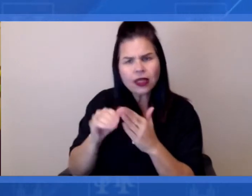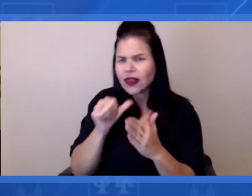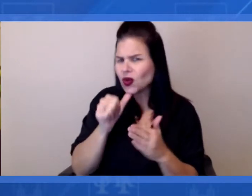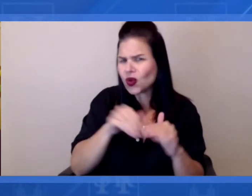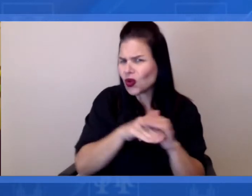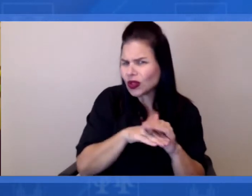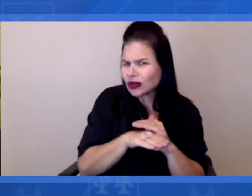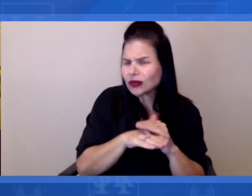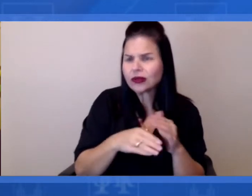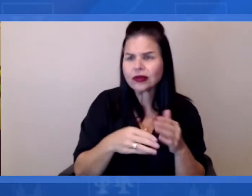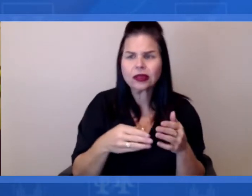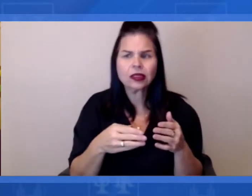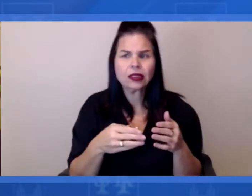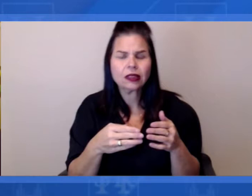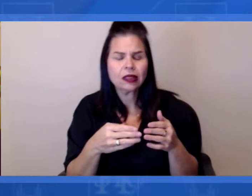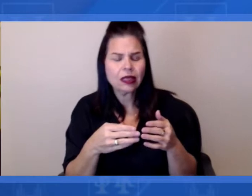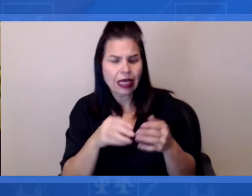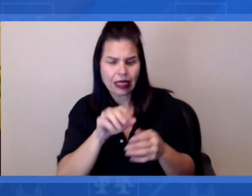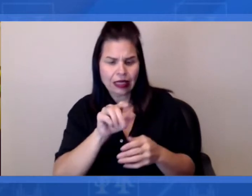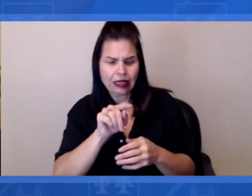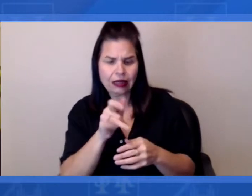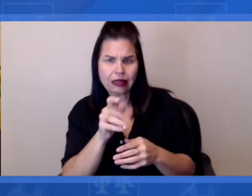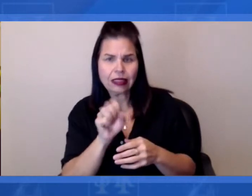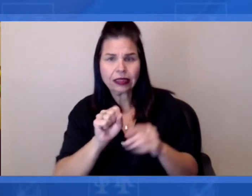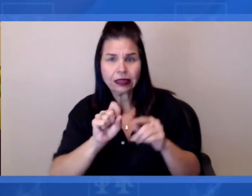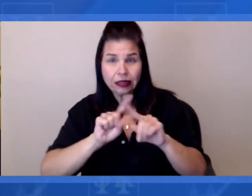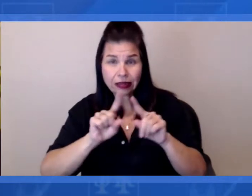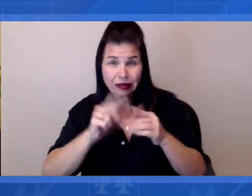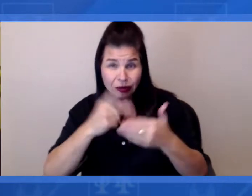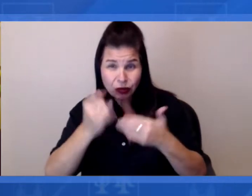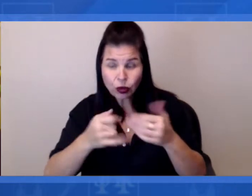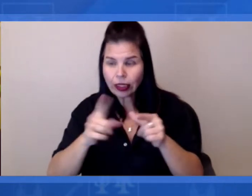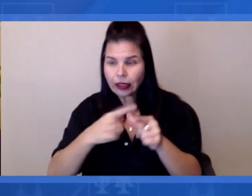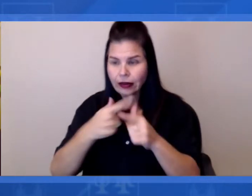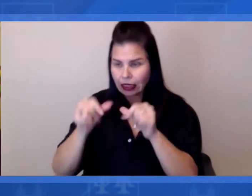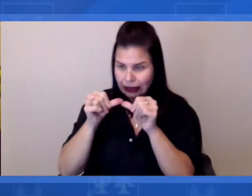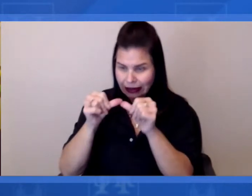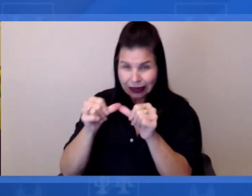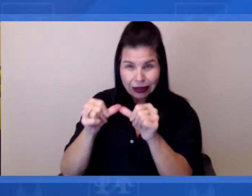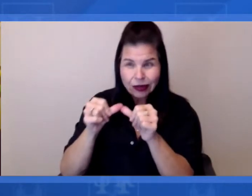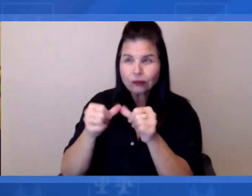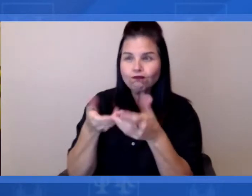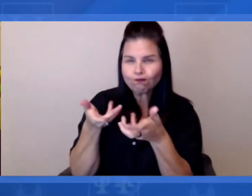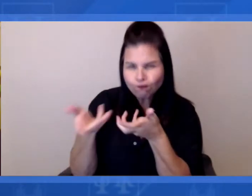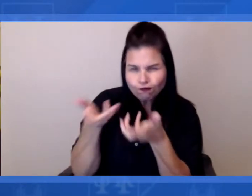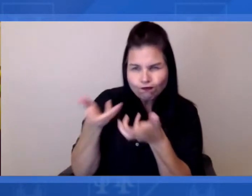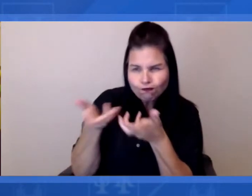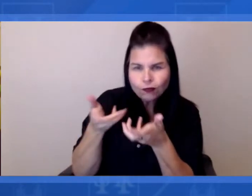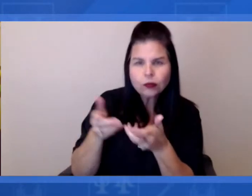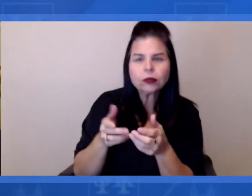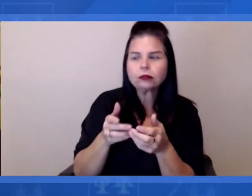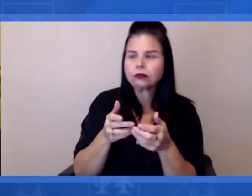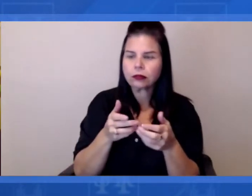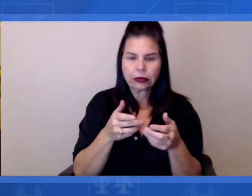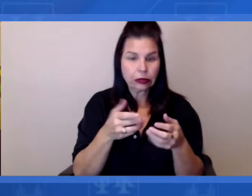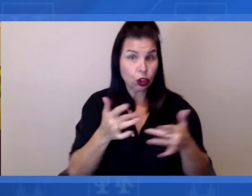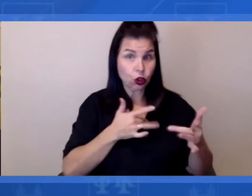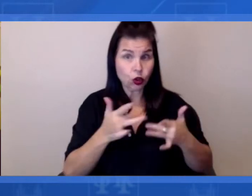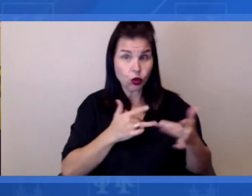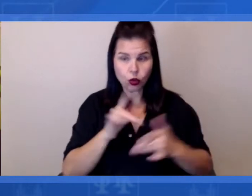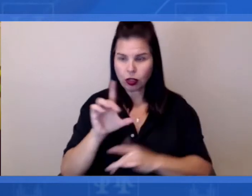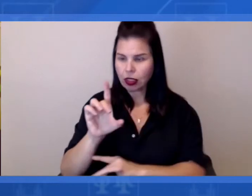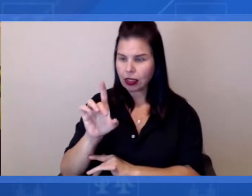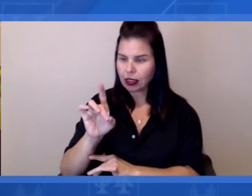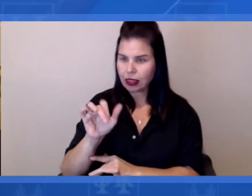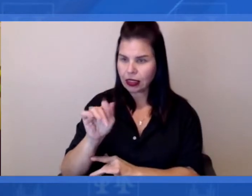the taxi script program, and continued discussions on matters regarding DARTs, ATS,